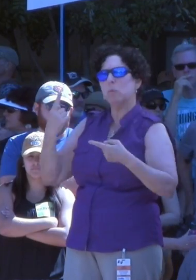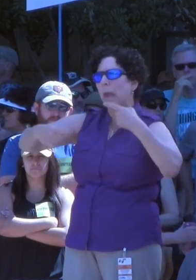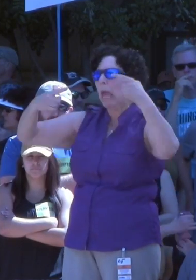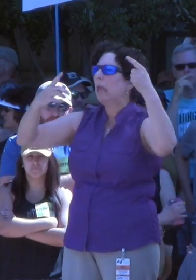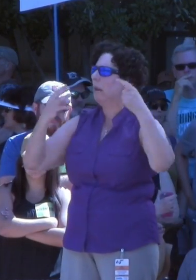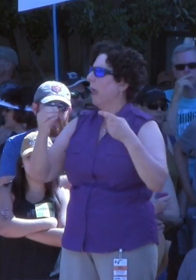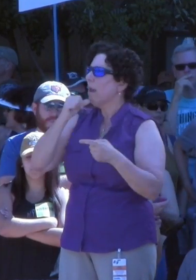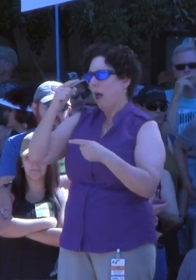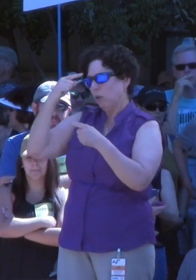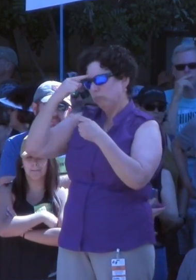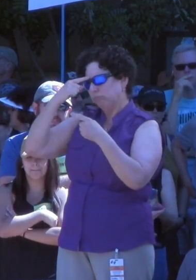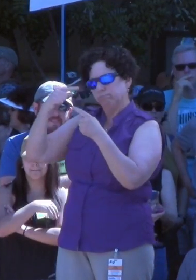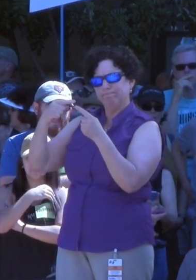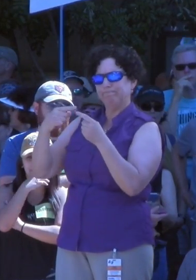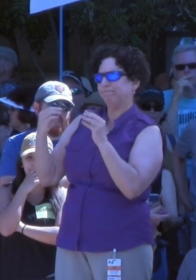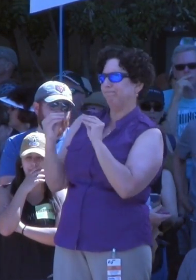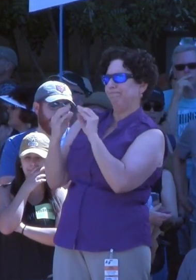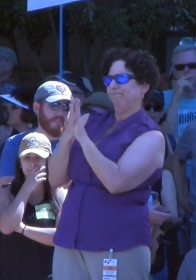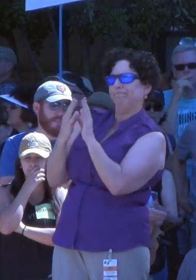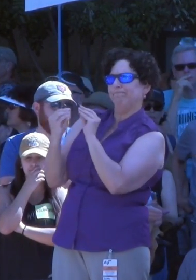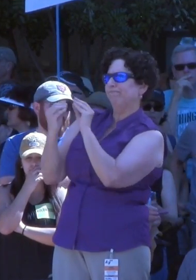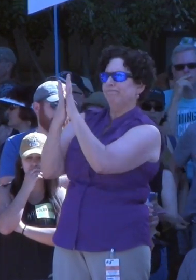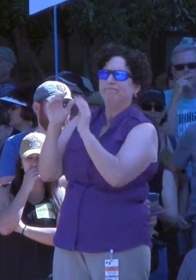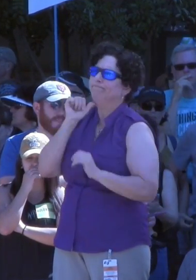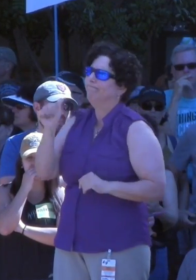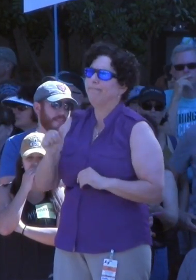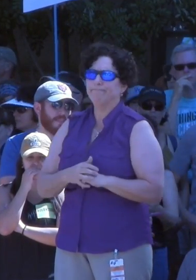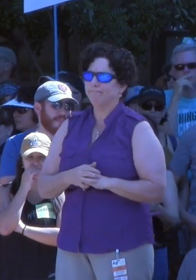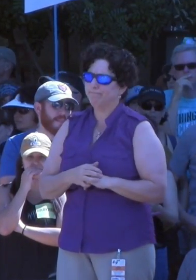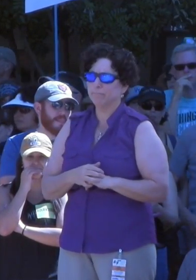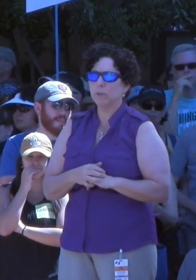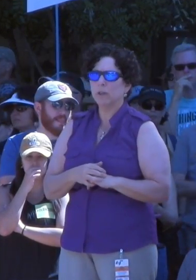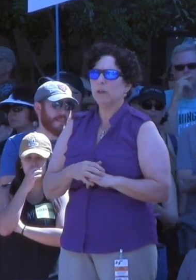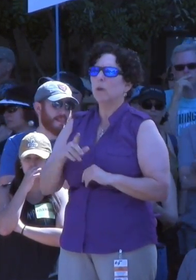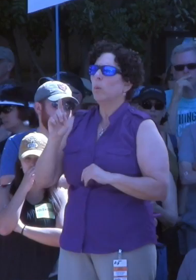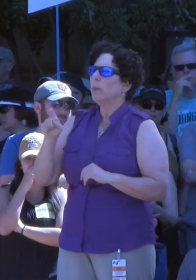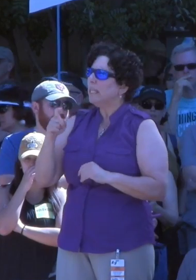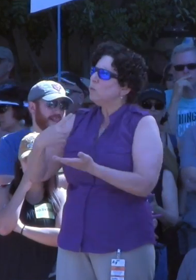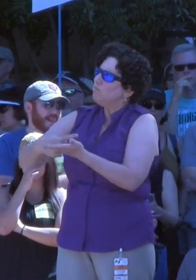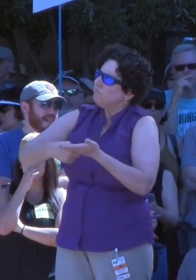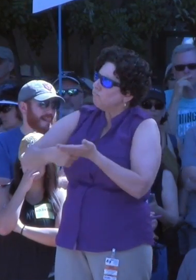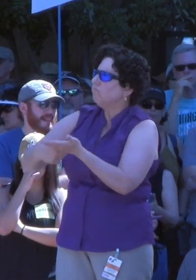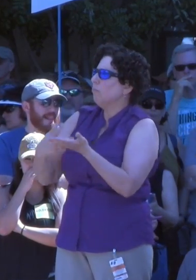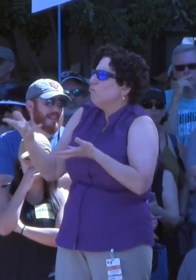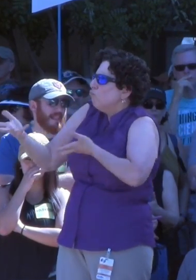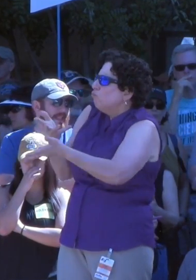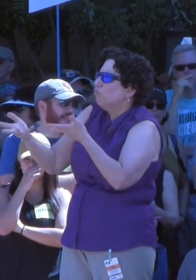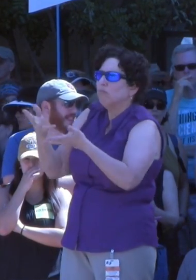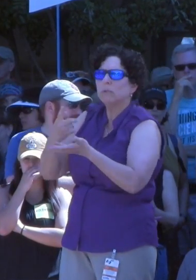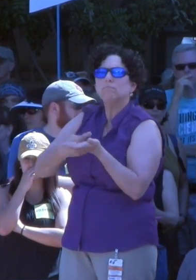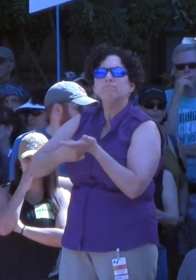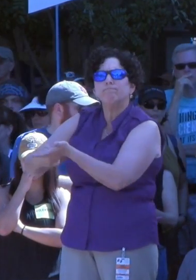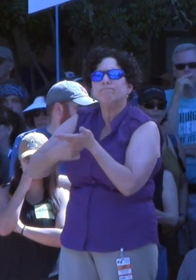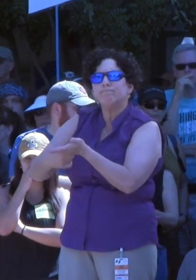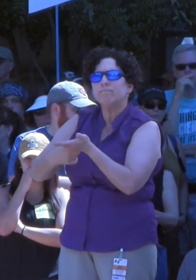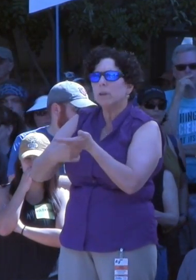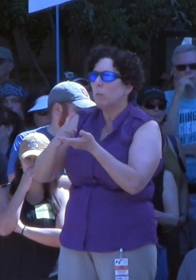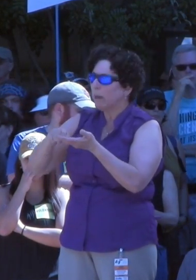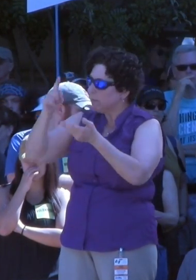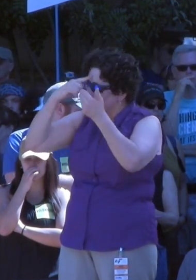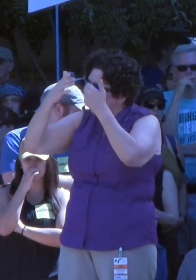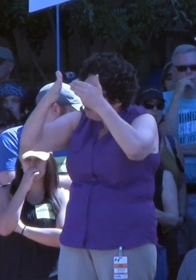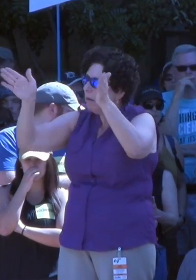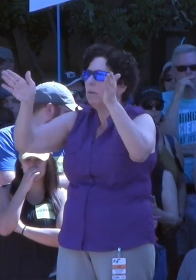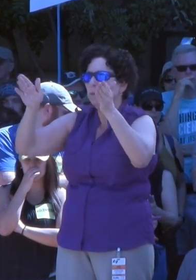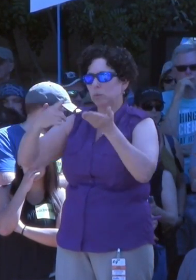urge skeptics or those who aim to minimize science to rhetoric to engage and discuss. But we can only do so if we too are open to